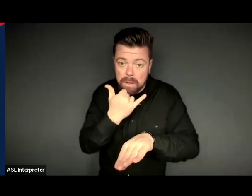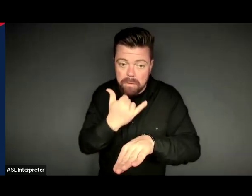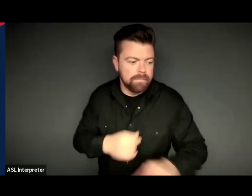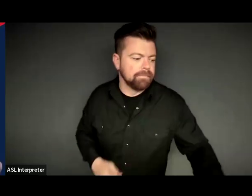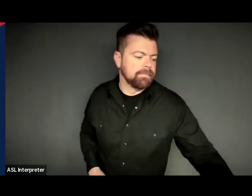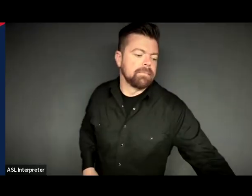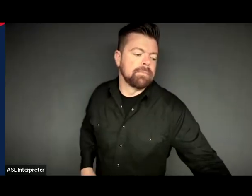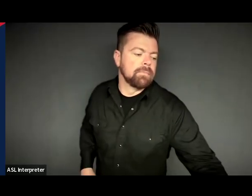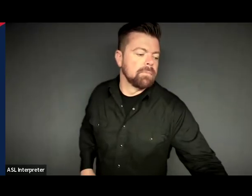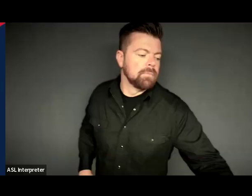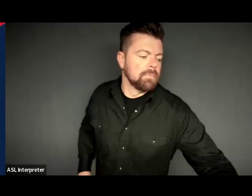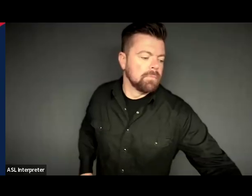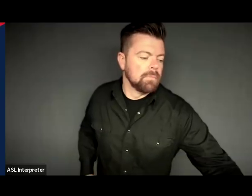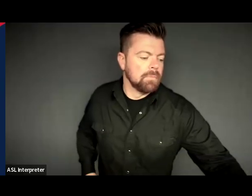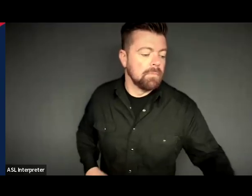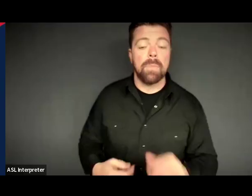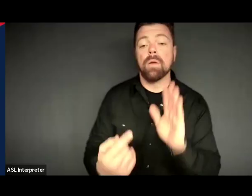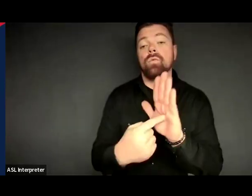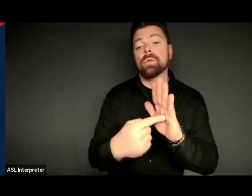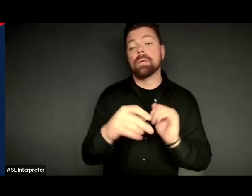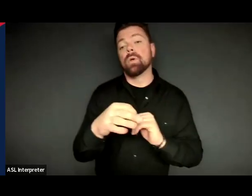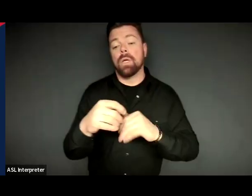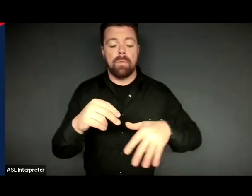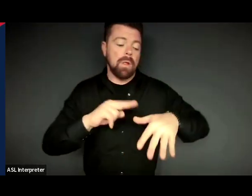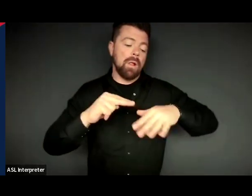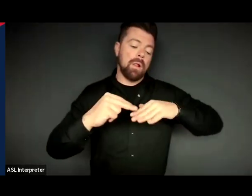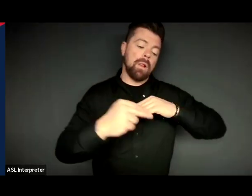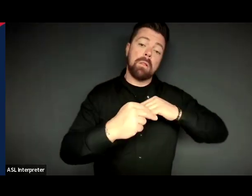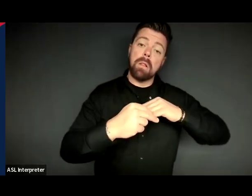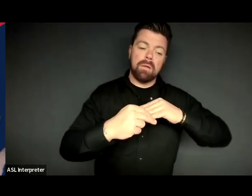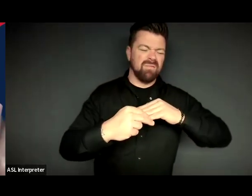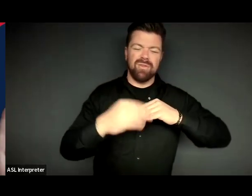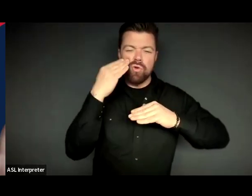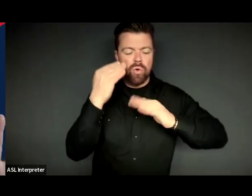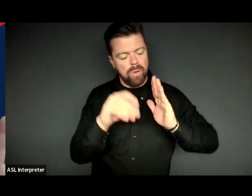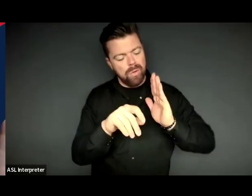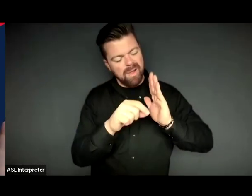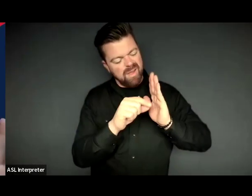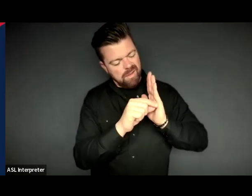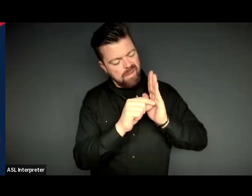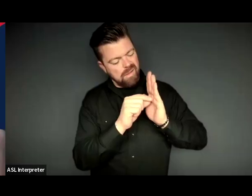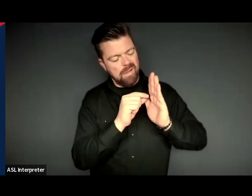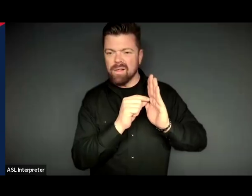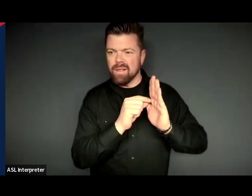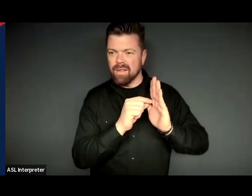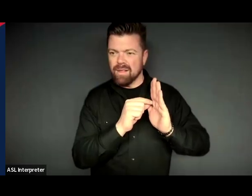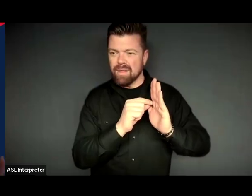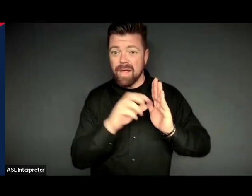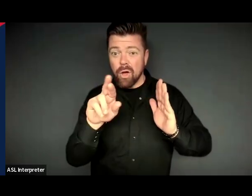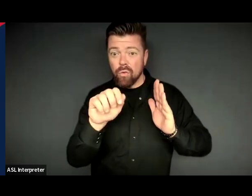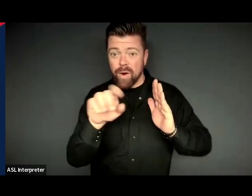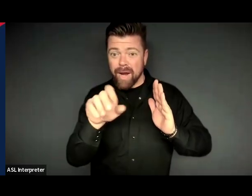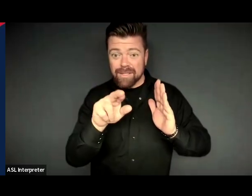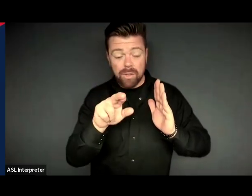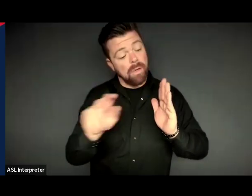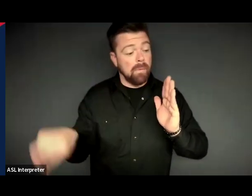you go to one of those manicure places and you have a little callus or something, they take out that razor. Don't ever do that. Do not ever